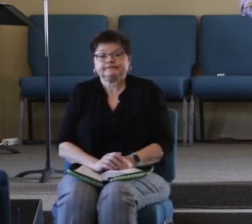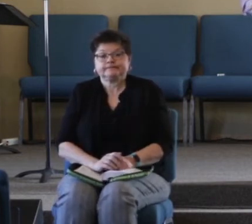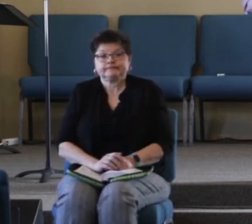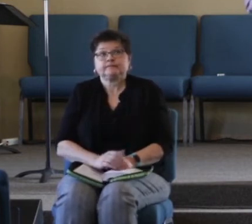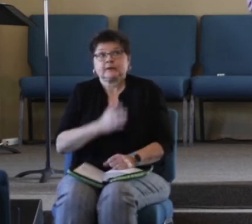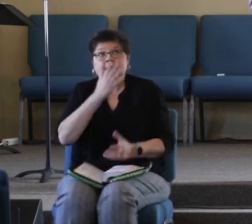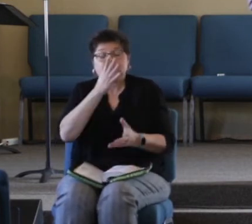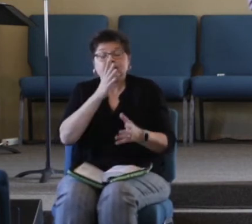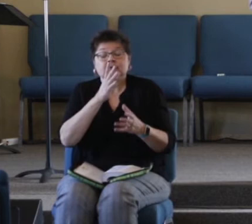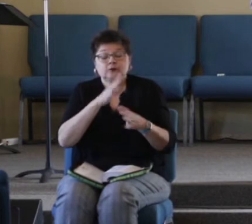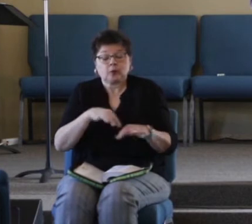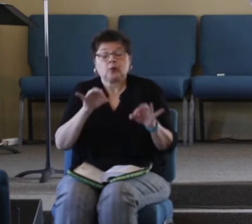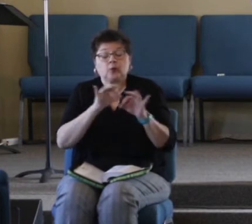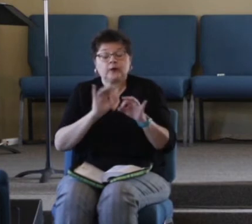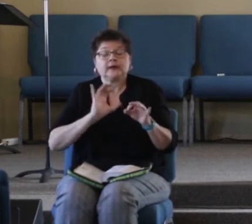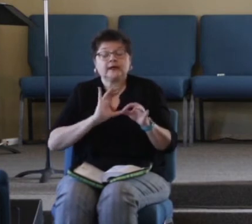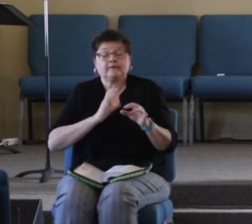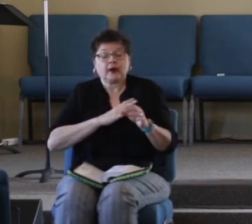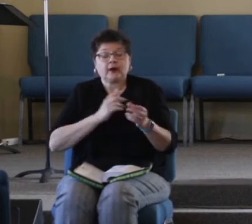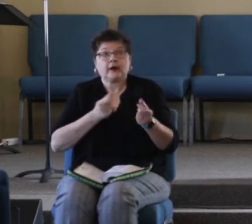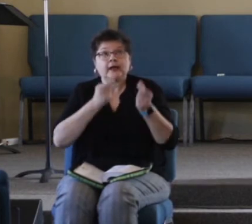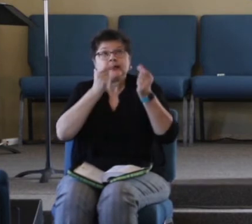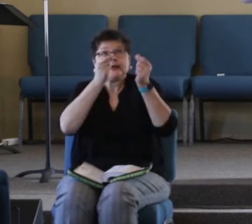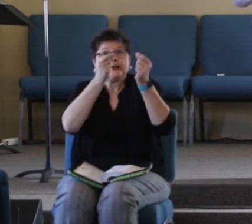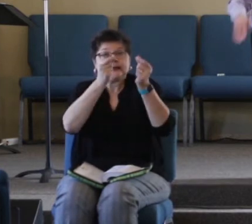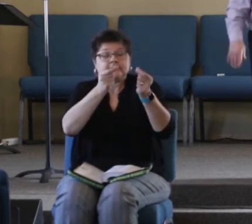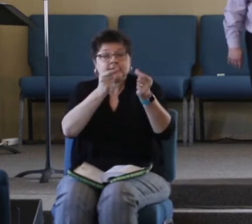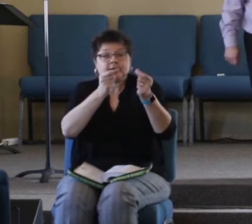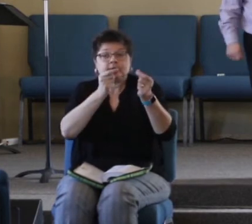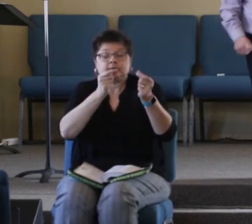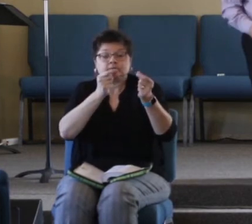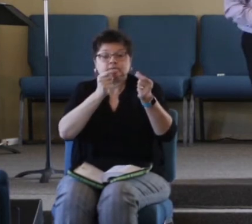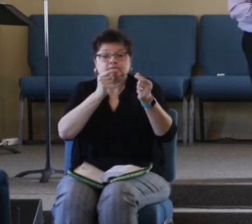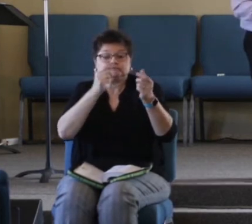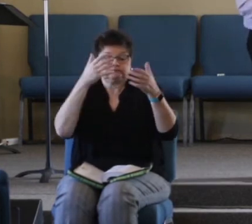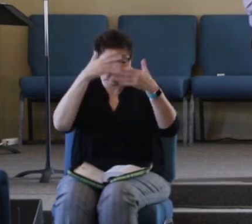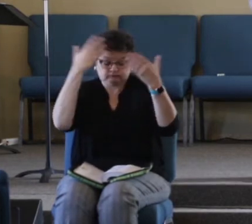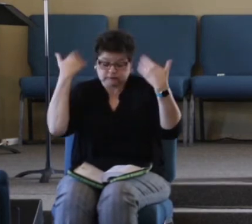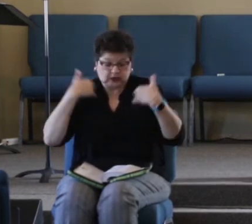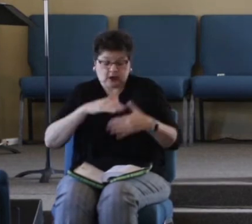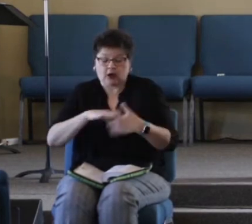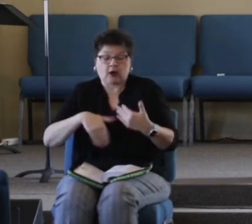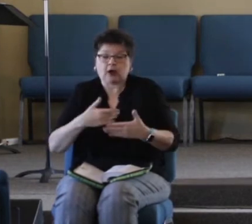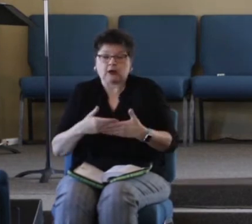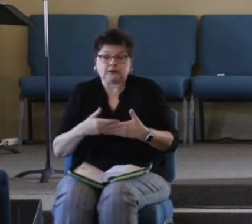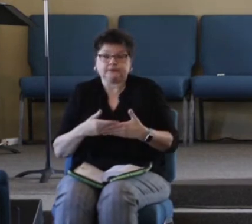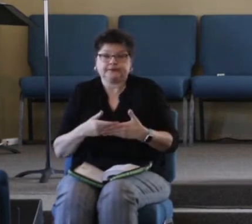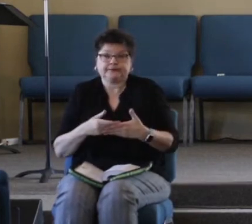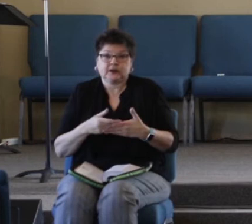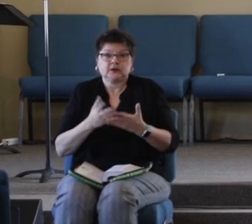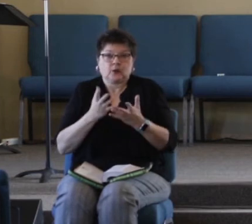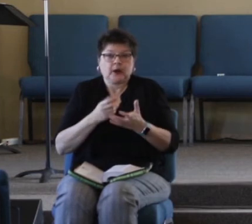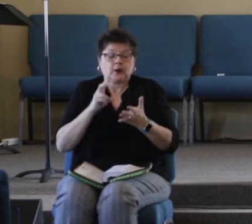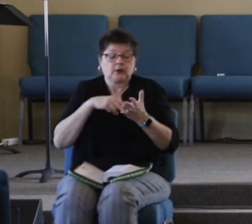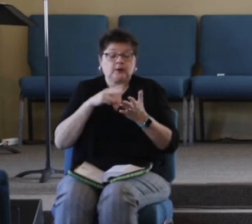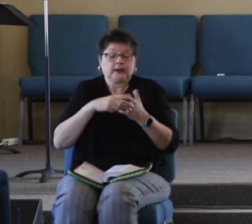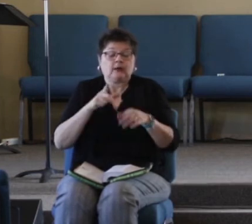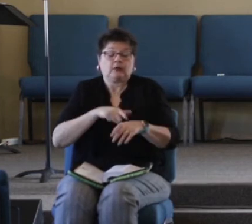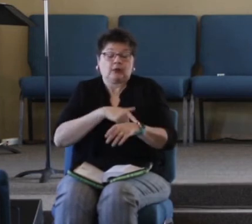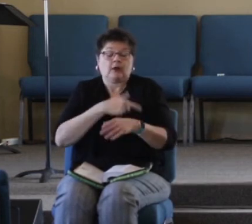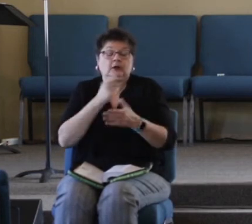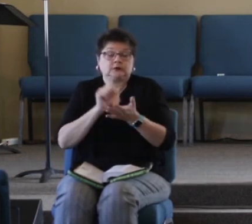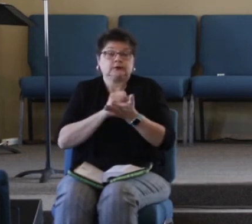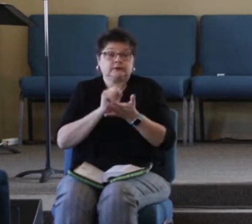He's worthy of our giving him our all and all. I want to read a long passage of scripture,